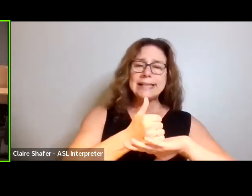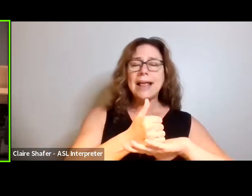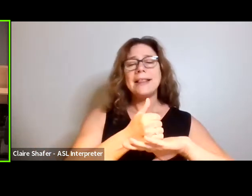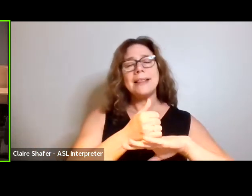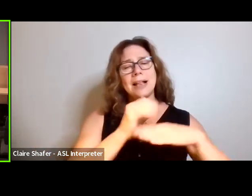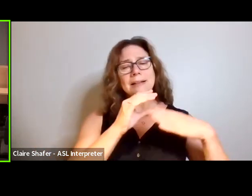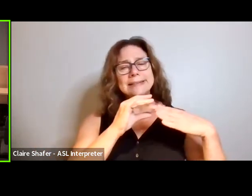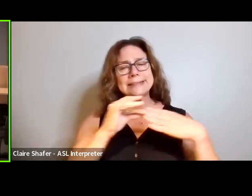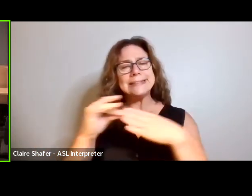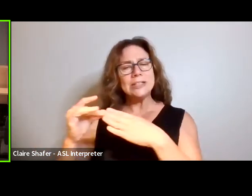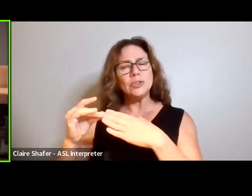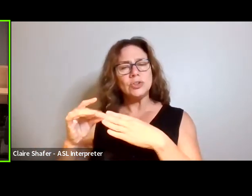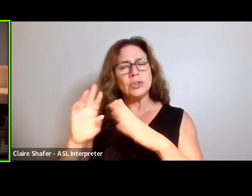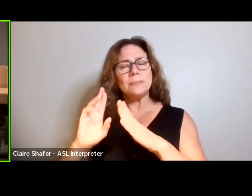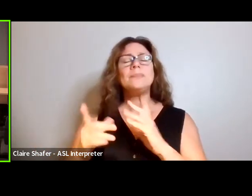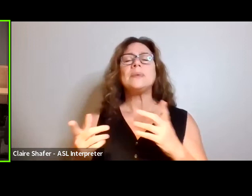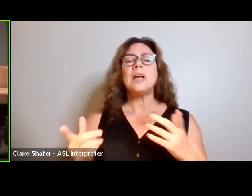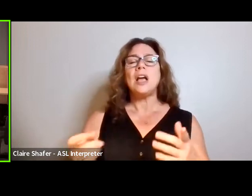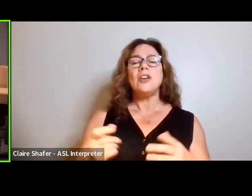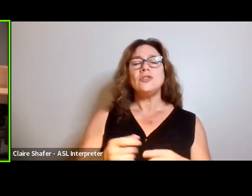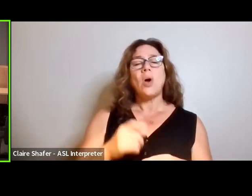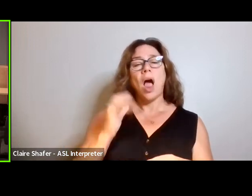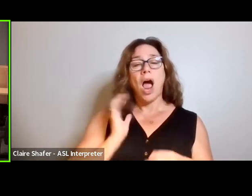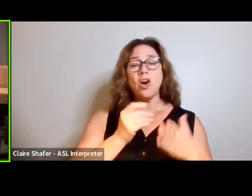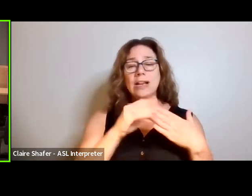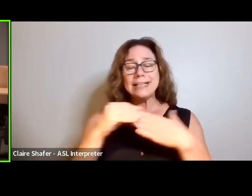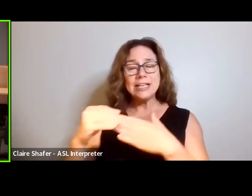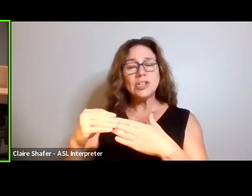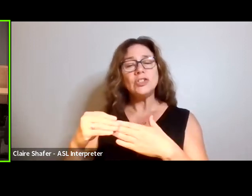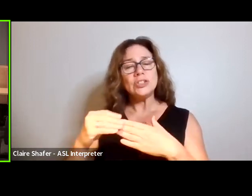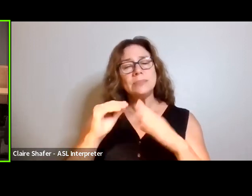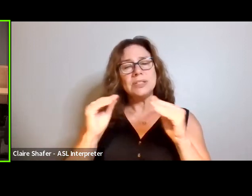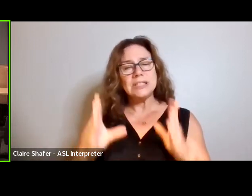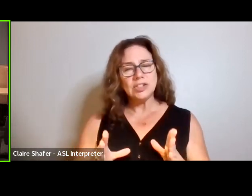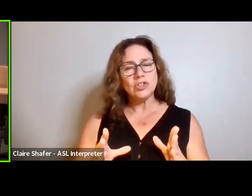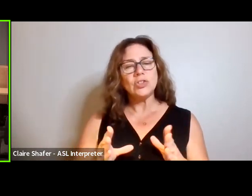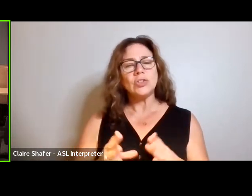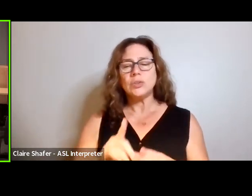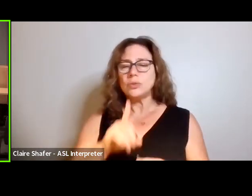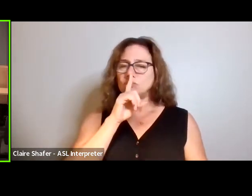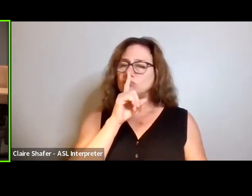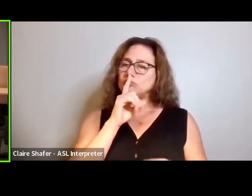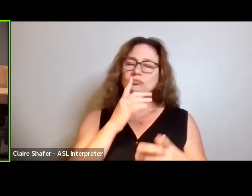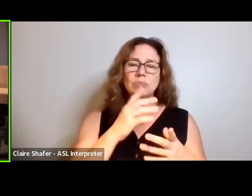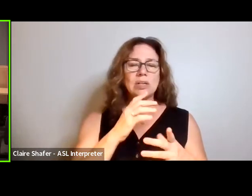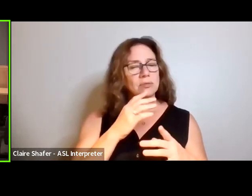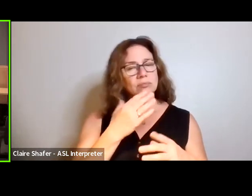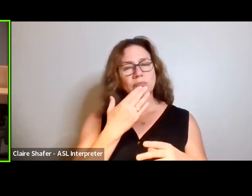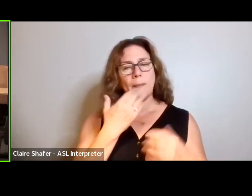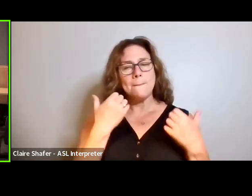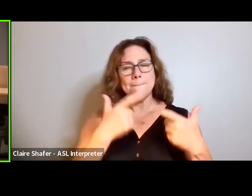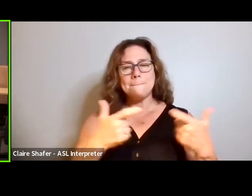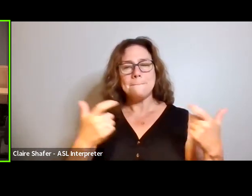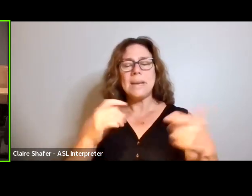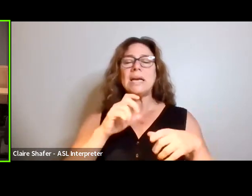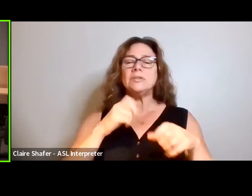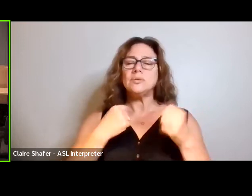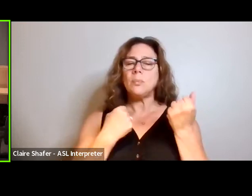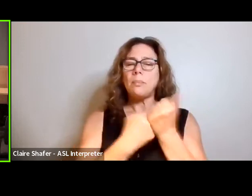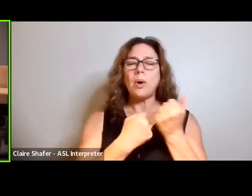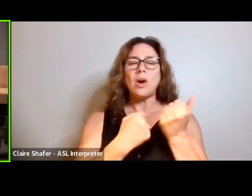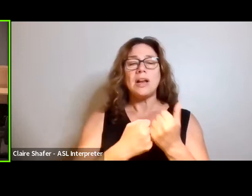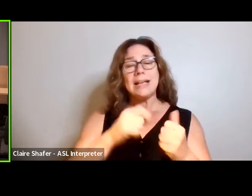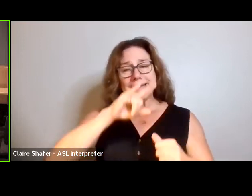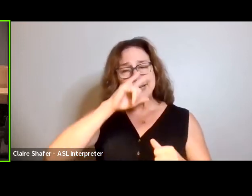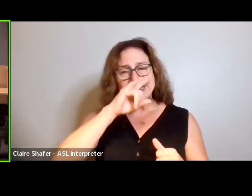Ms. Holmes, who's filling some big shoes and getting back into the saddle doing it. So tomorrow's our first Fun Friday, but the kids are really excited. How do we get the new